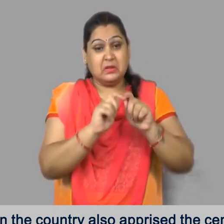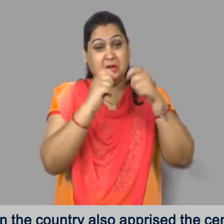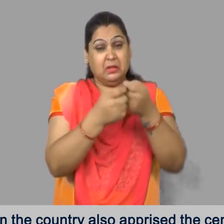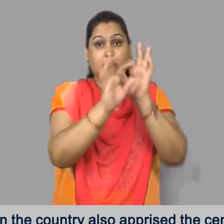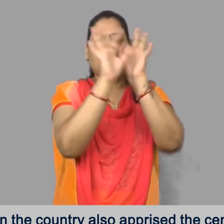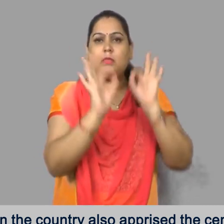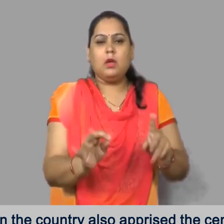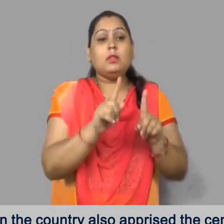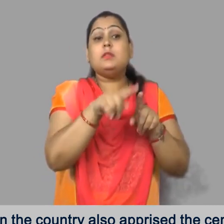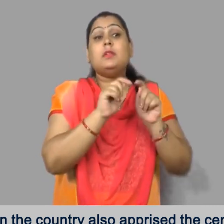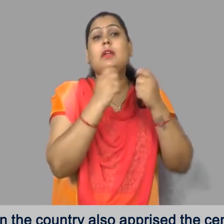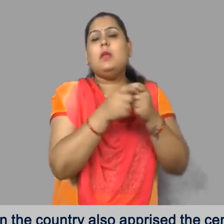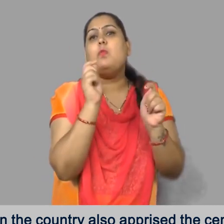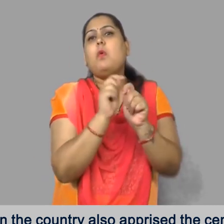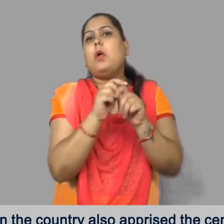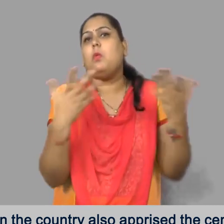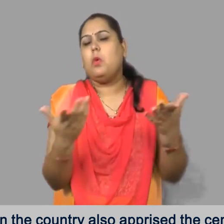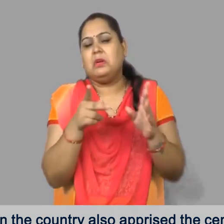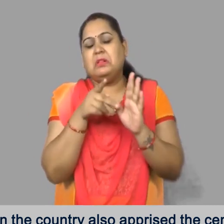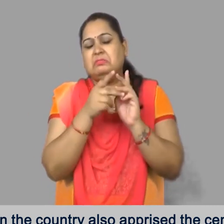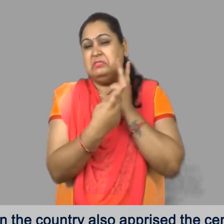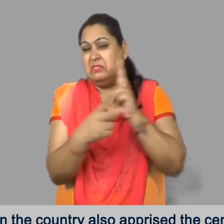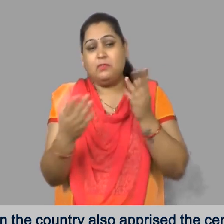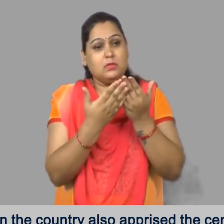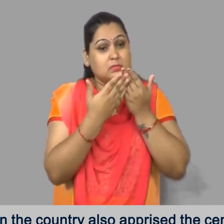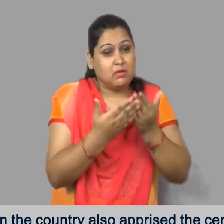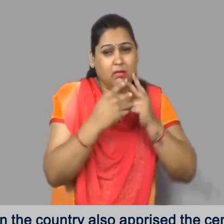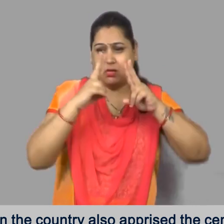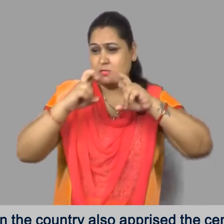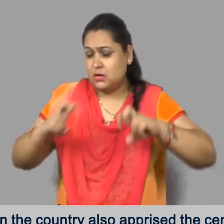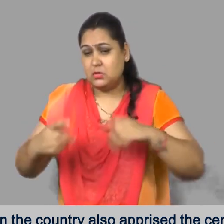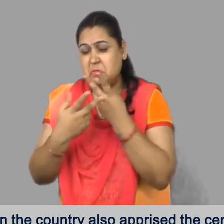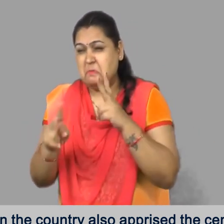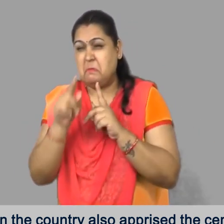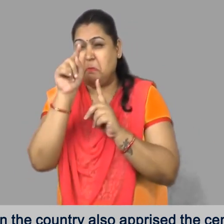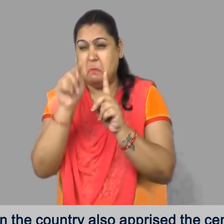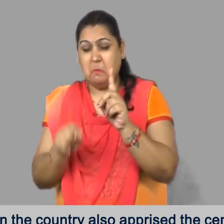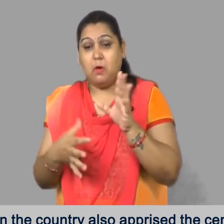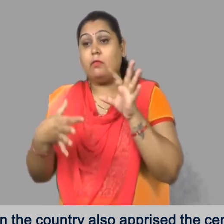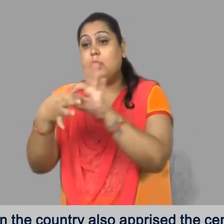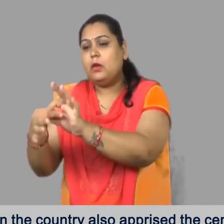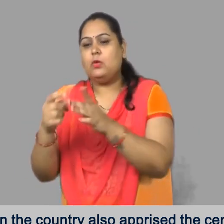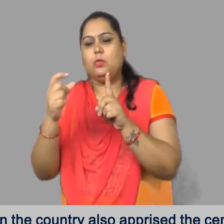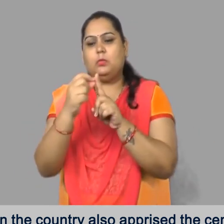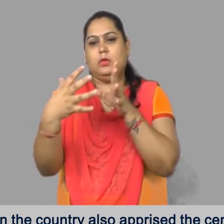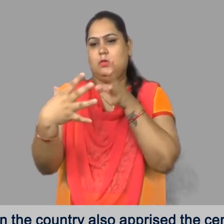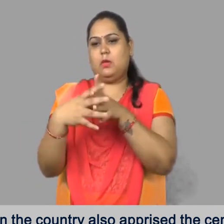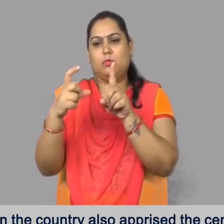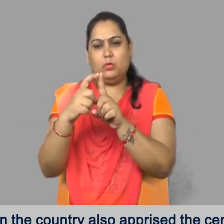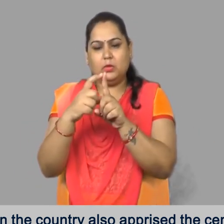following which a team of experts was constituted who, after detailed study,